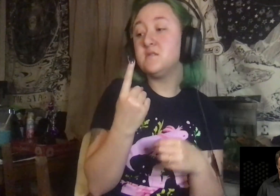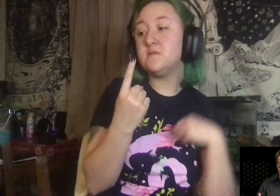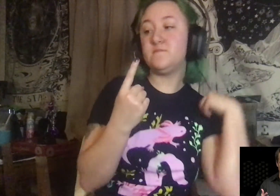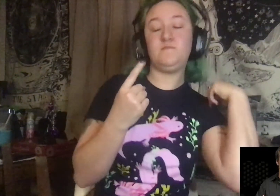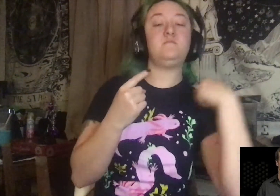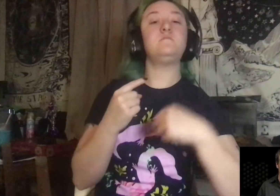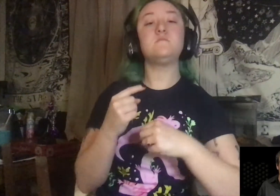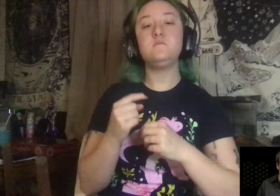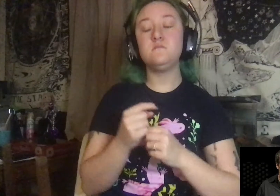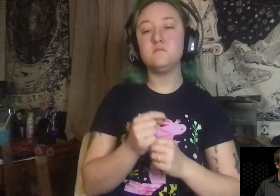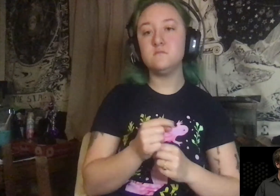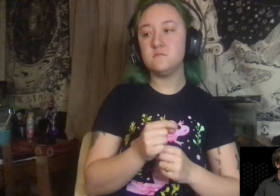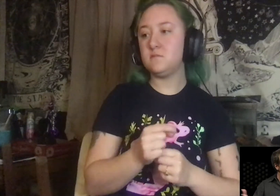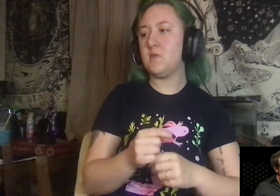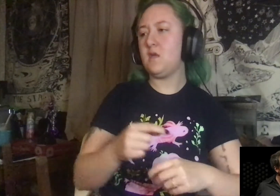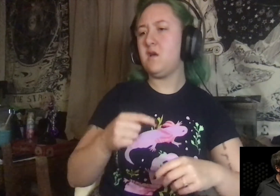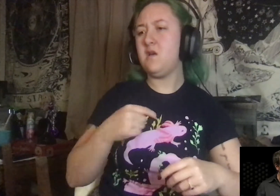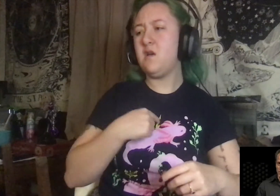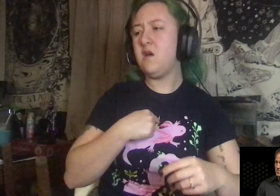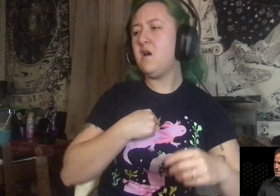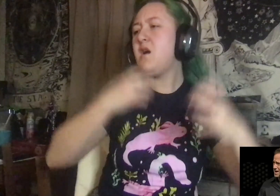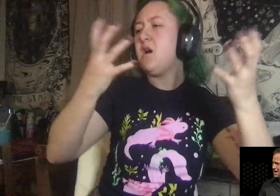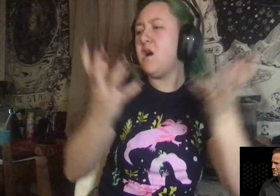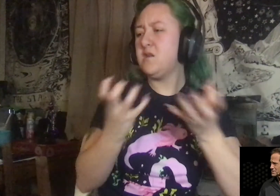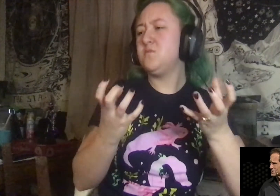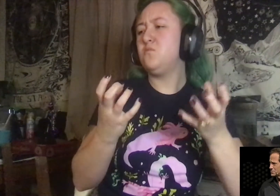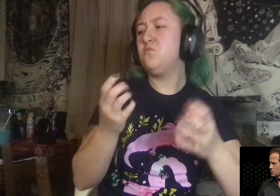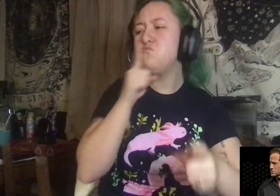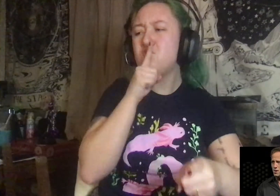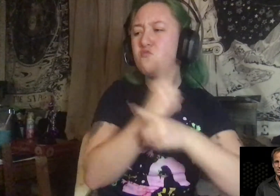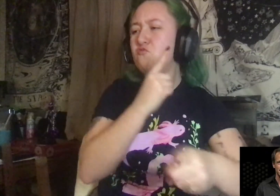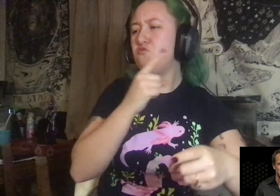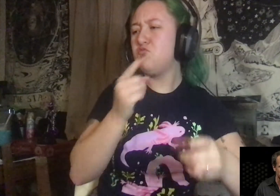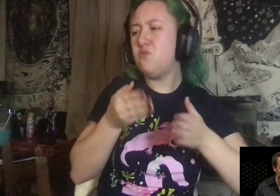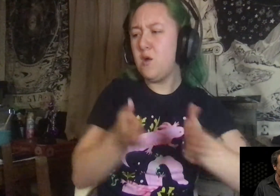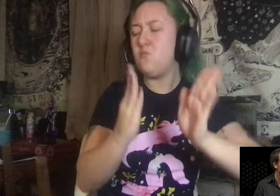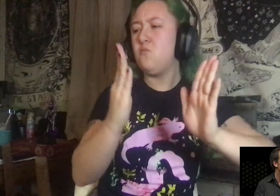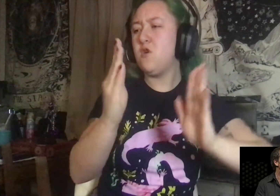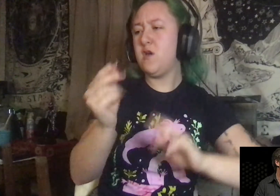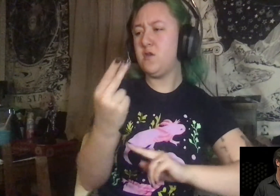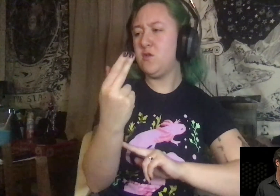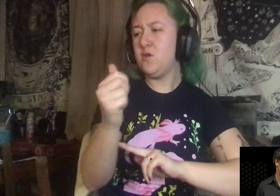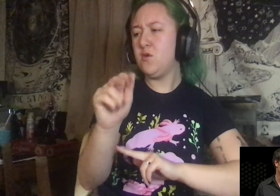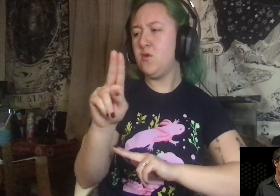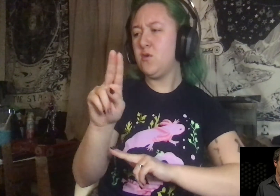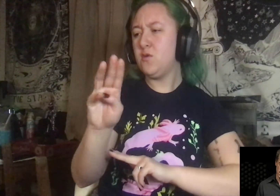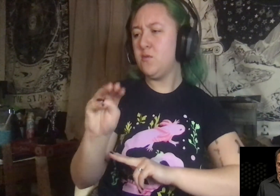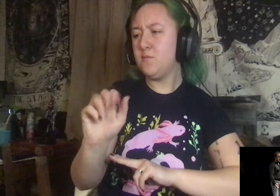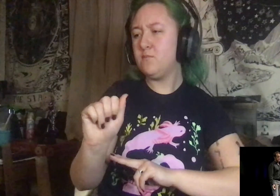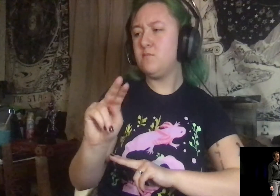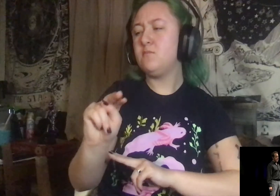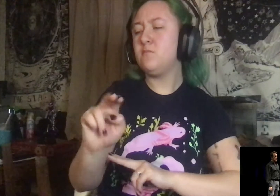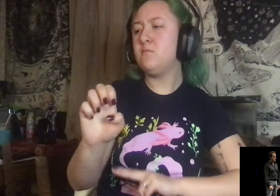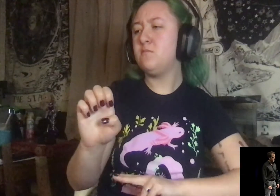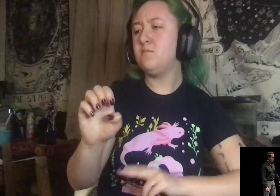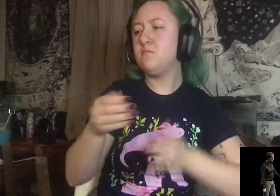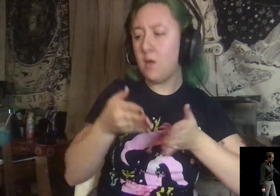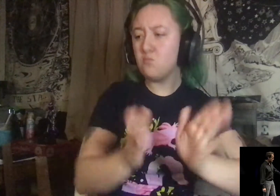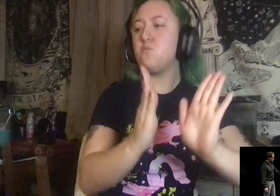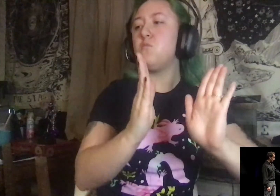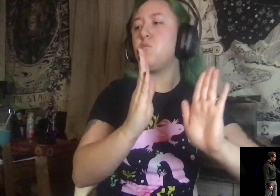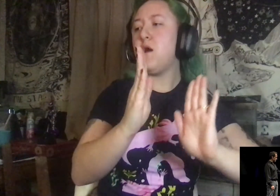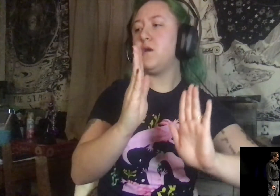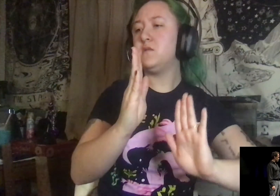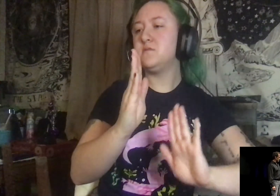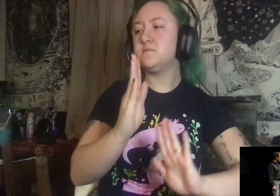lambs squeal and bleed. We're on in 5 continents, dude. We're on twice a day on the Discovery. We can't do this. He says, okay. He goes